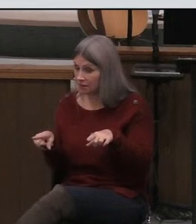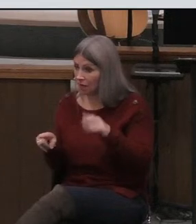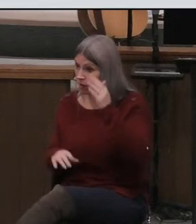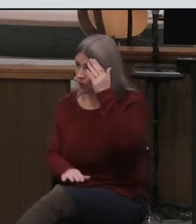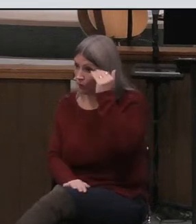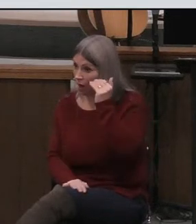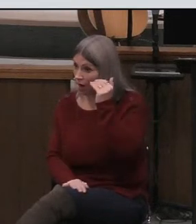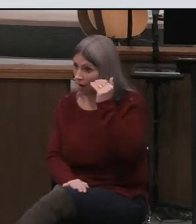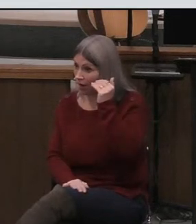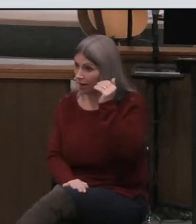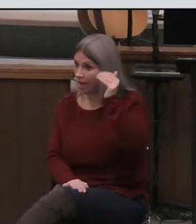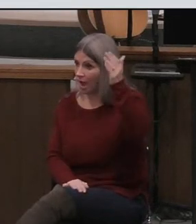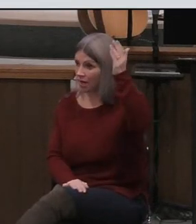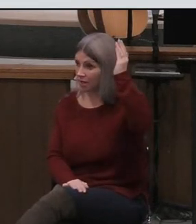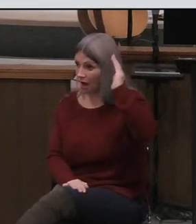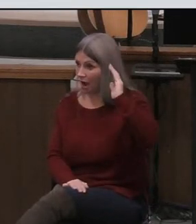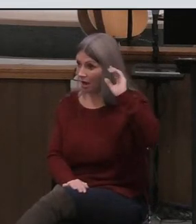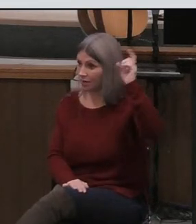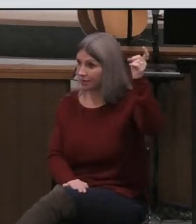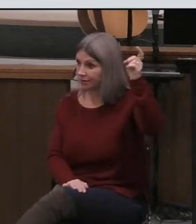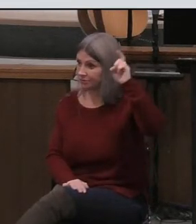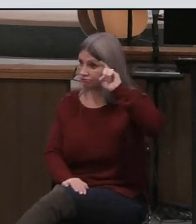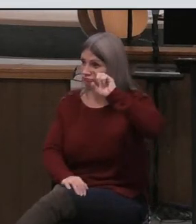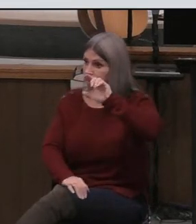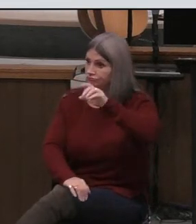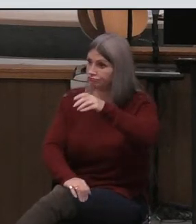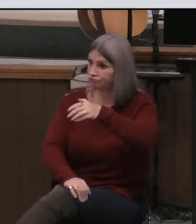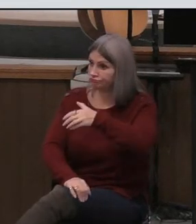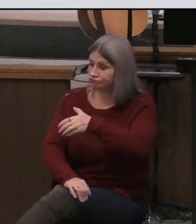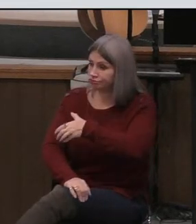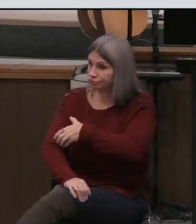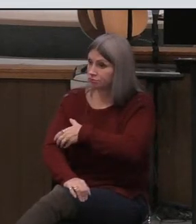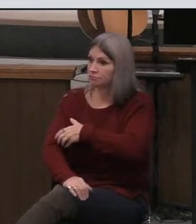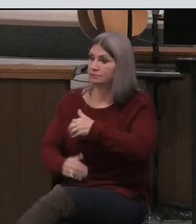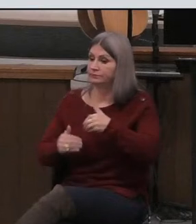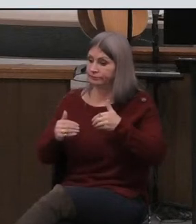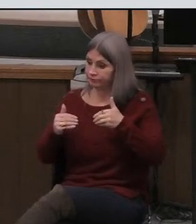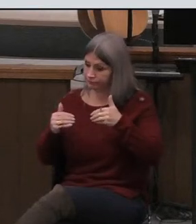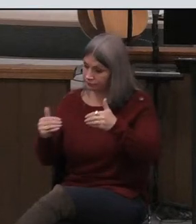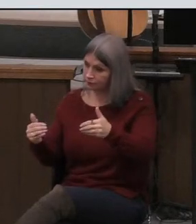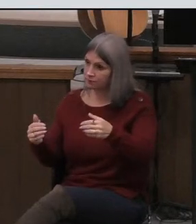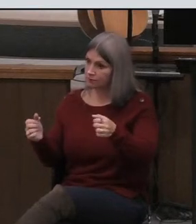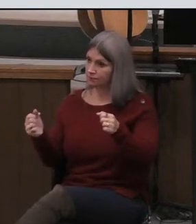because God gives him the energy to do it and the power to do it.